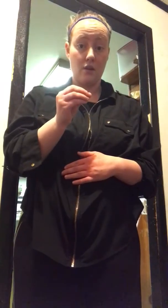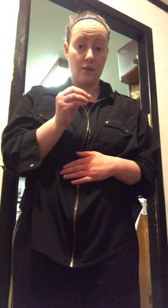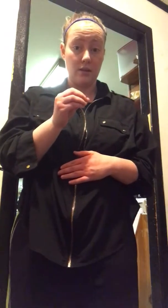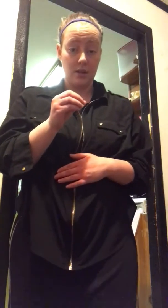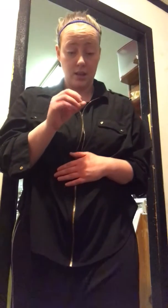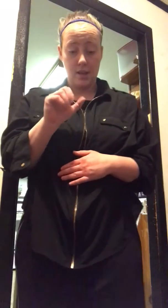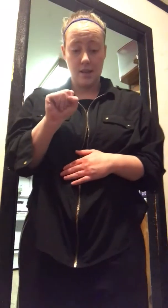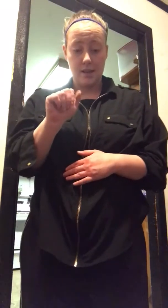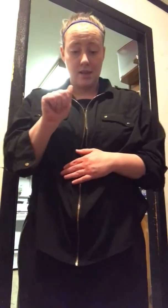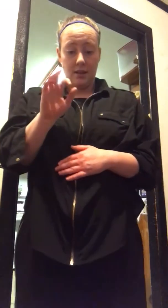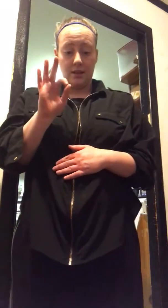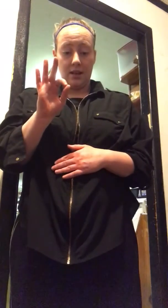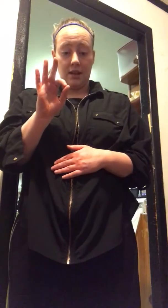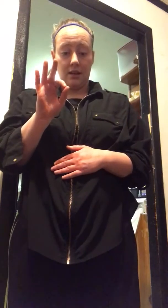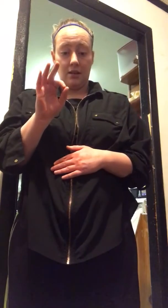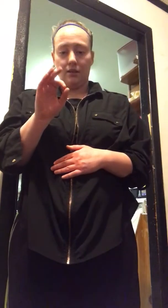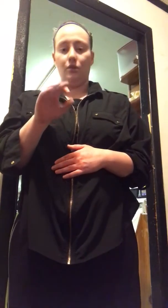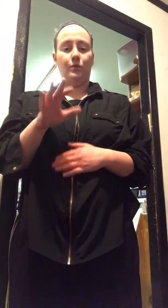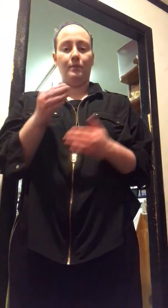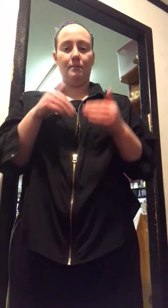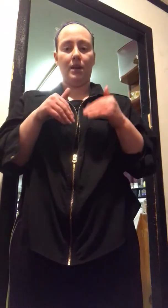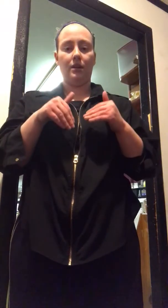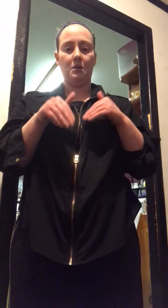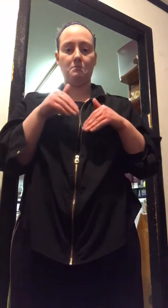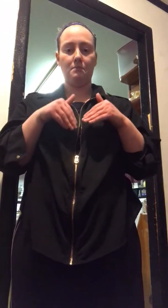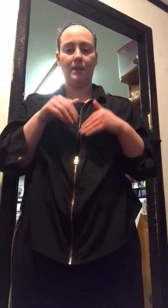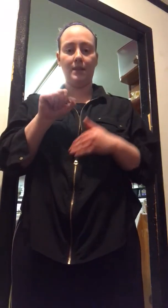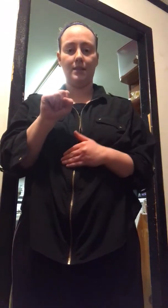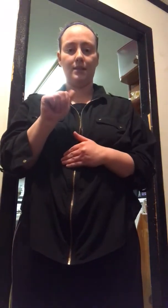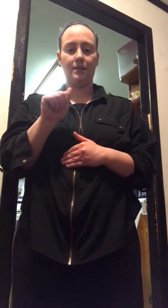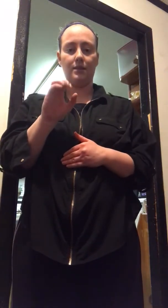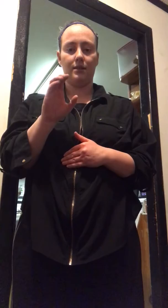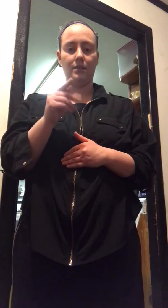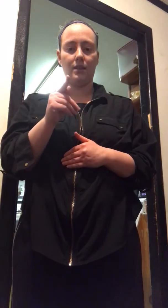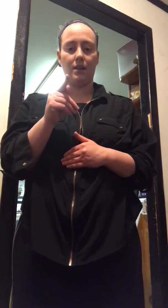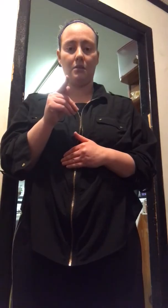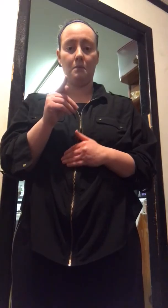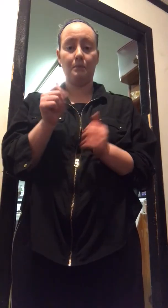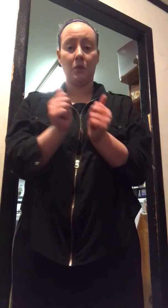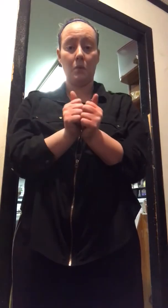in contact with the lungs is called